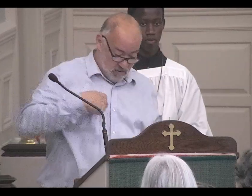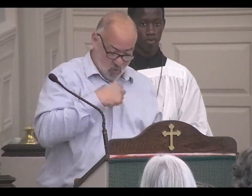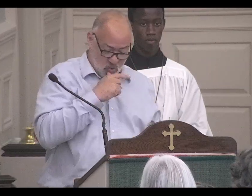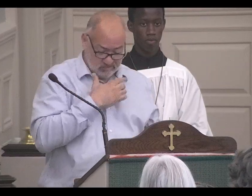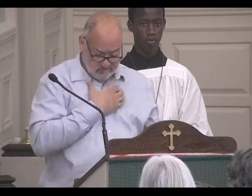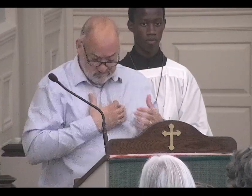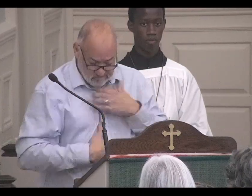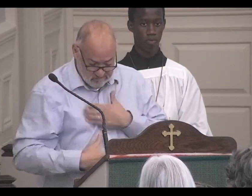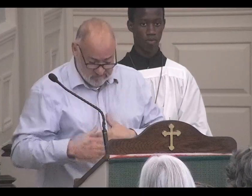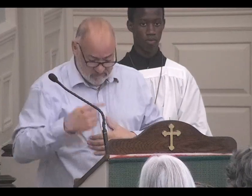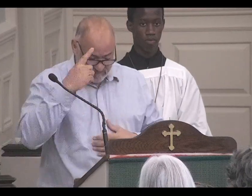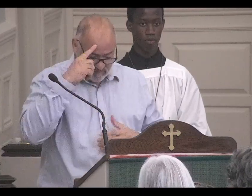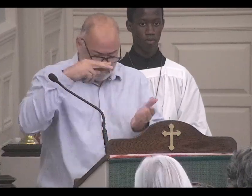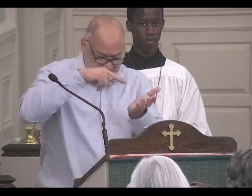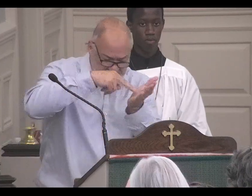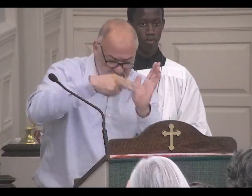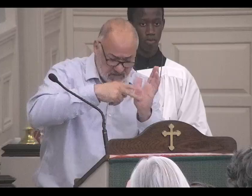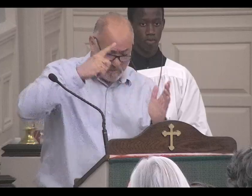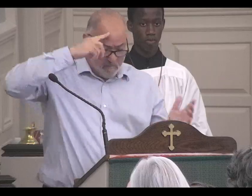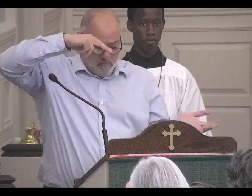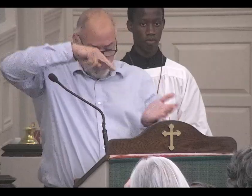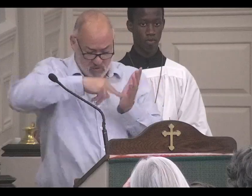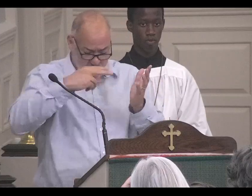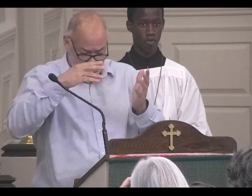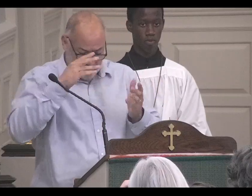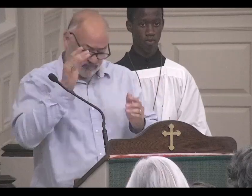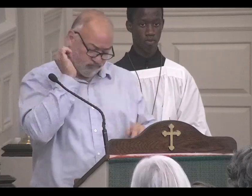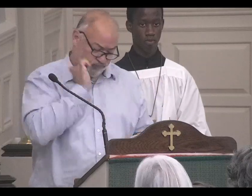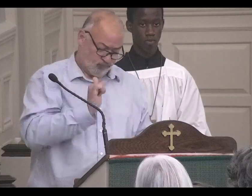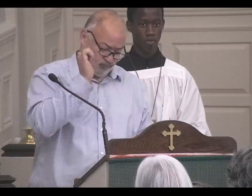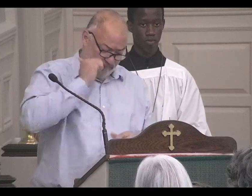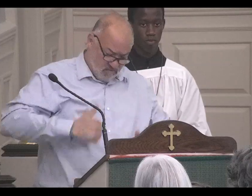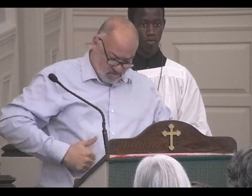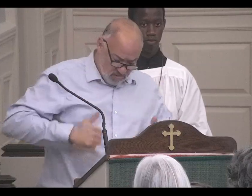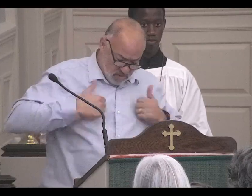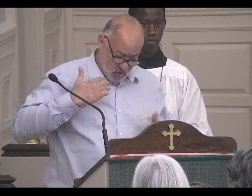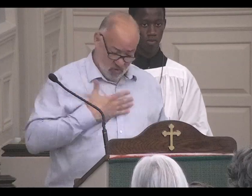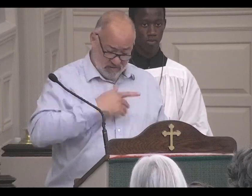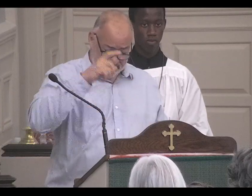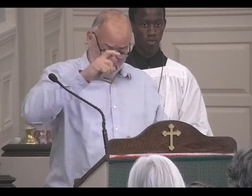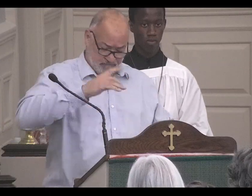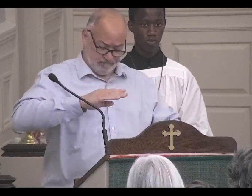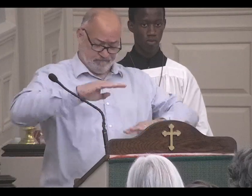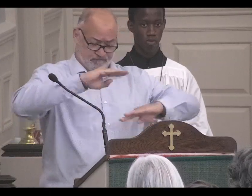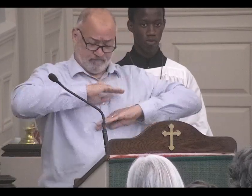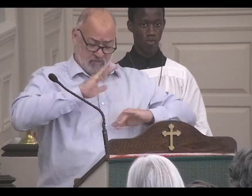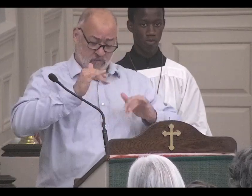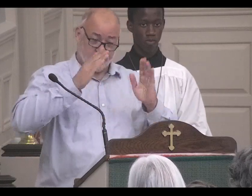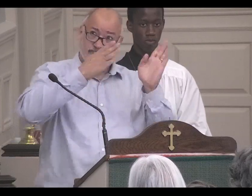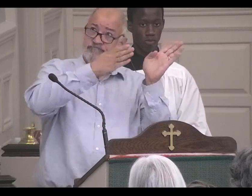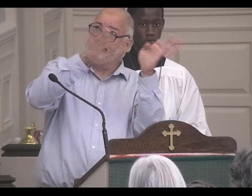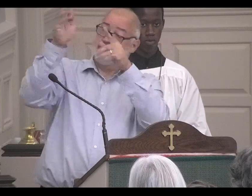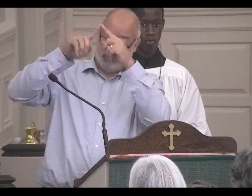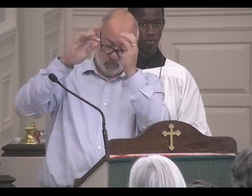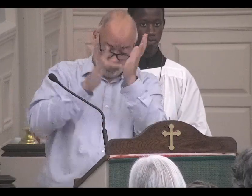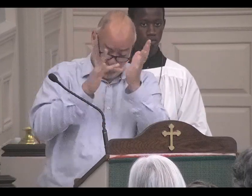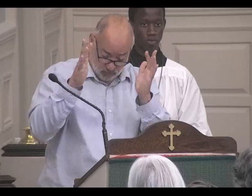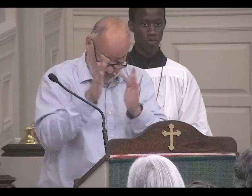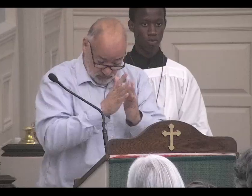For all of us who hunger for meaning and purpose in our daily lives, that our needs will be satisfied by